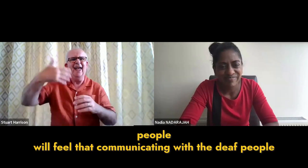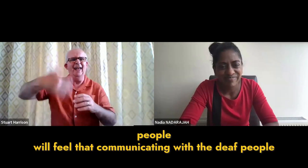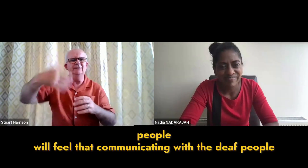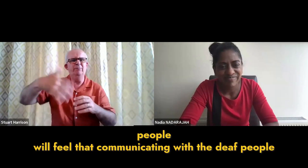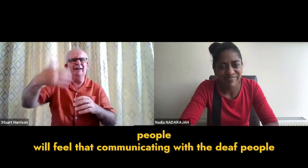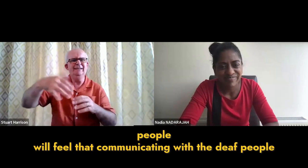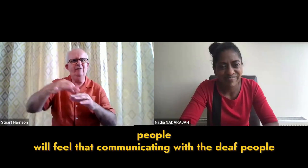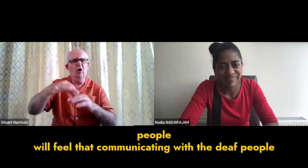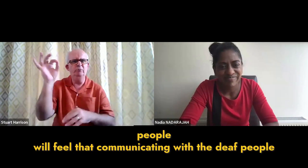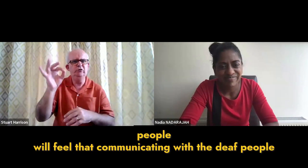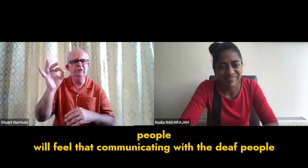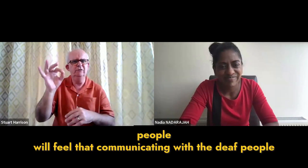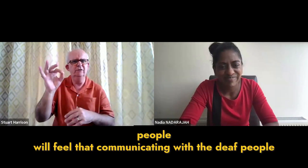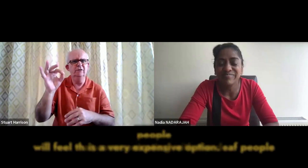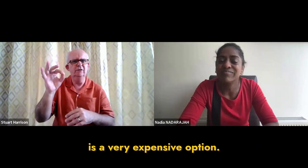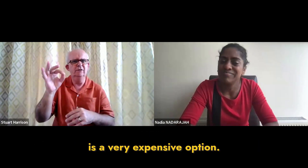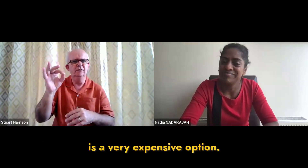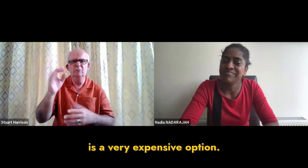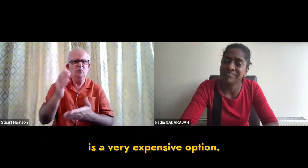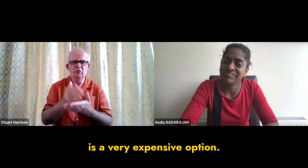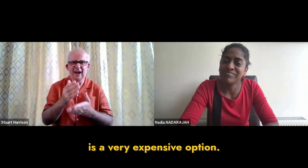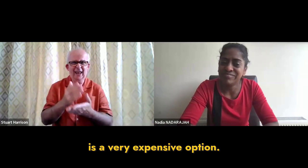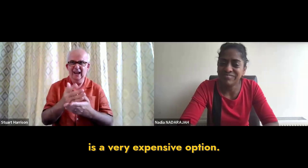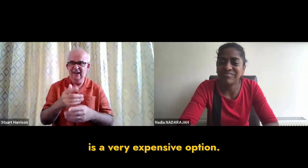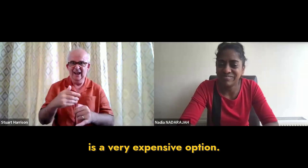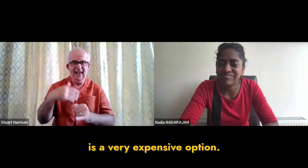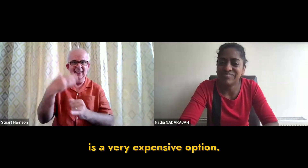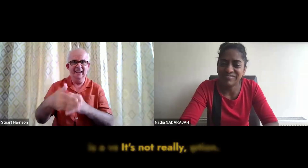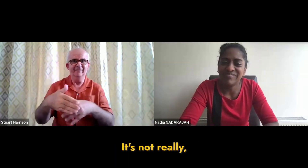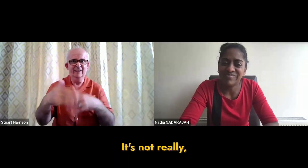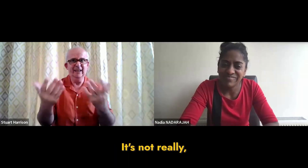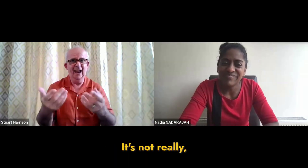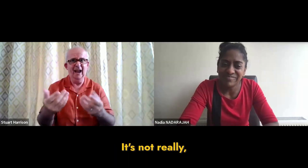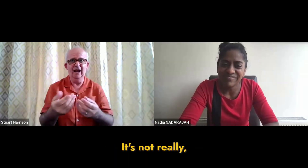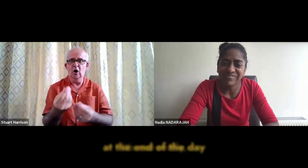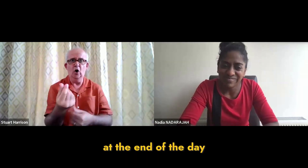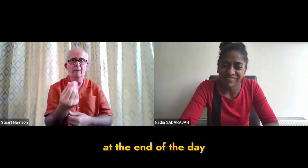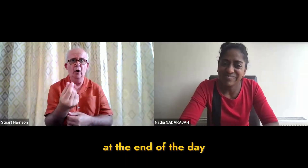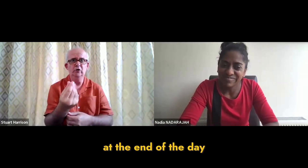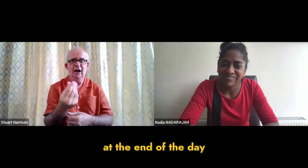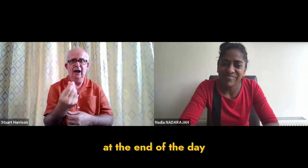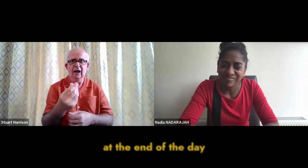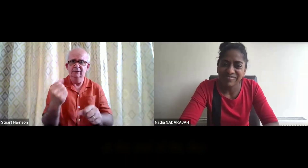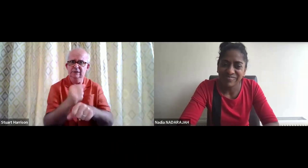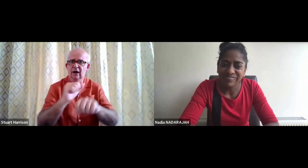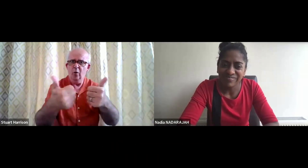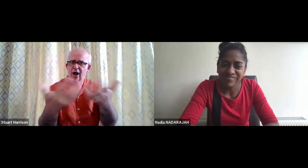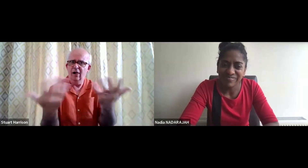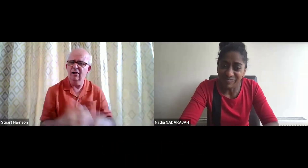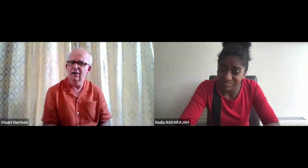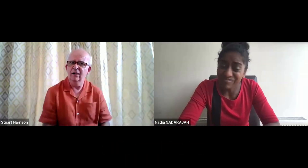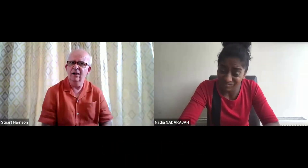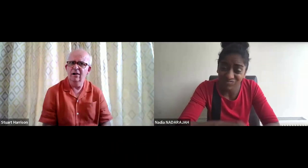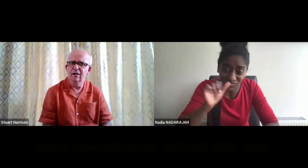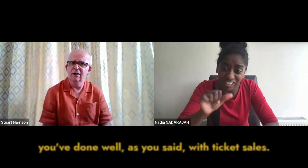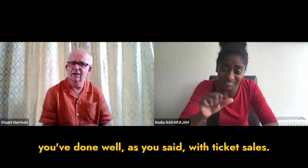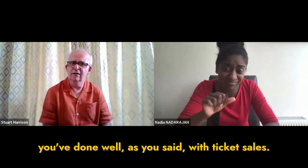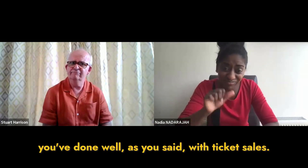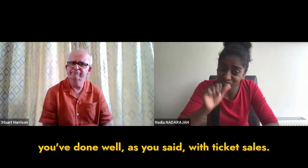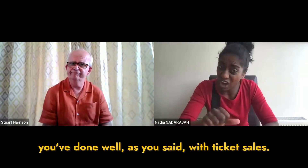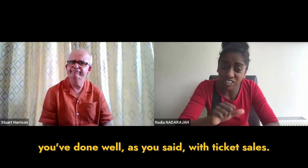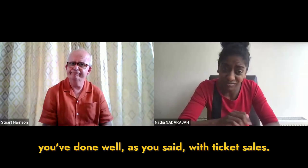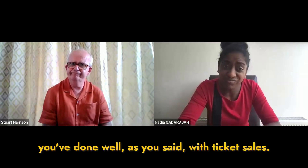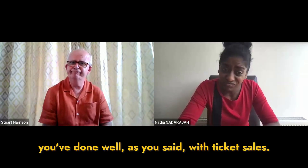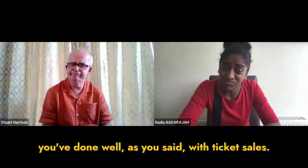that communicating with the deaf people is a very expensive option. It's not really. At the end of the day, you've